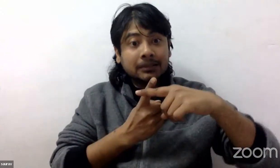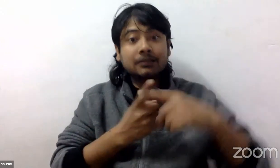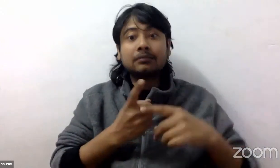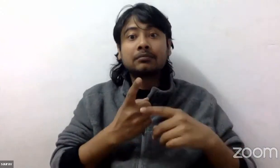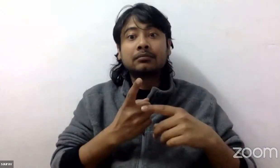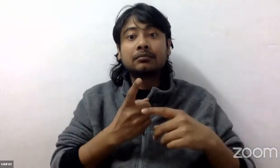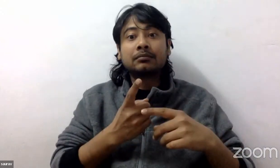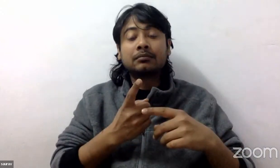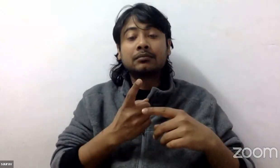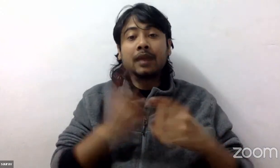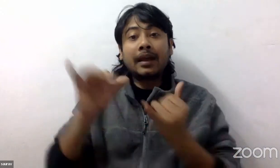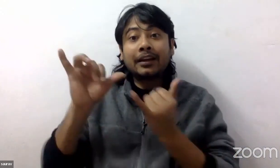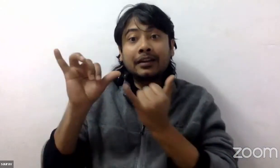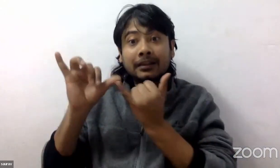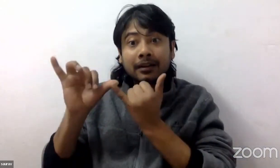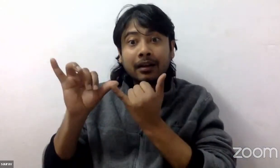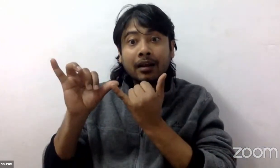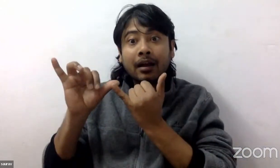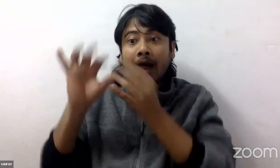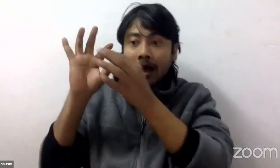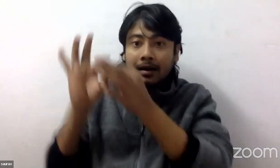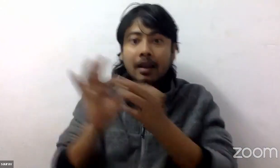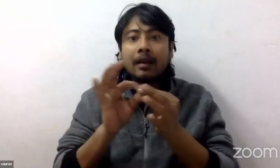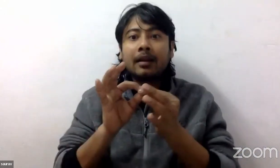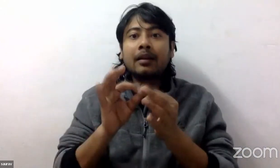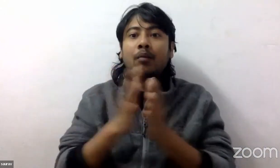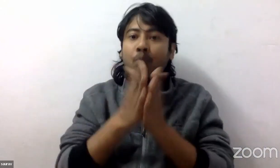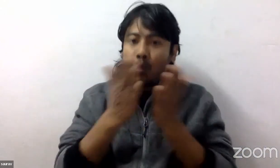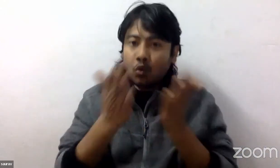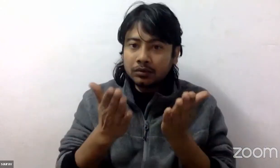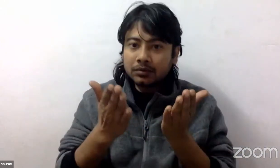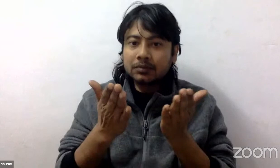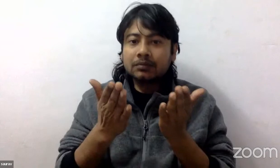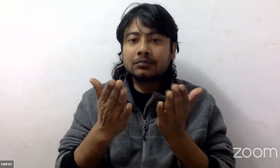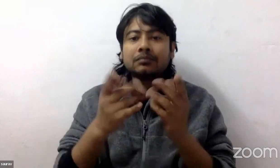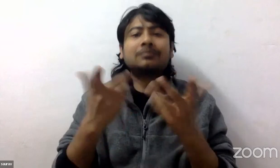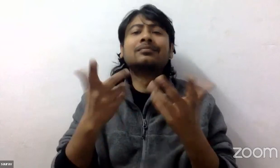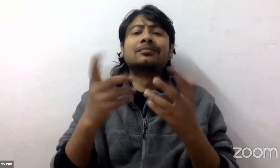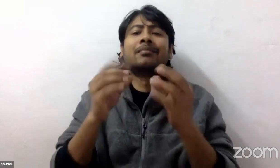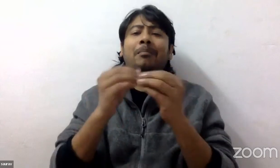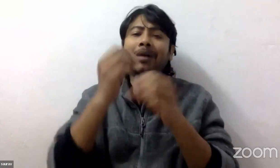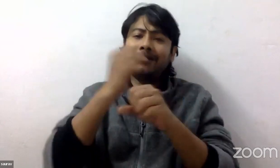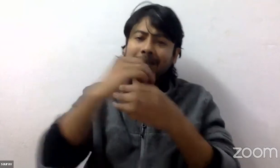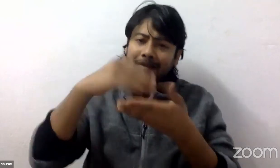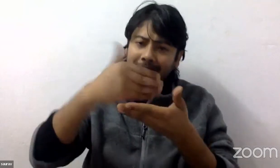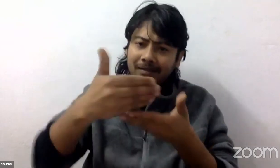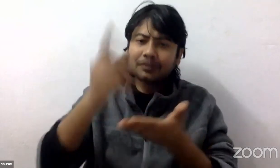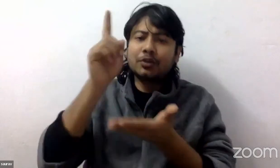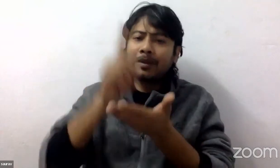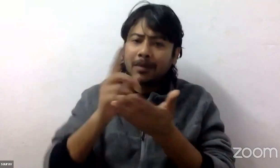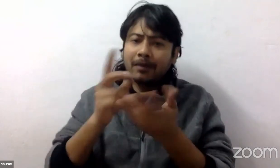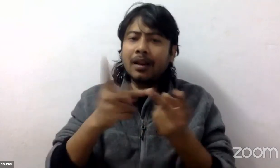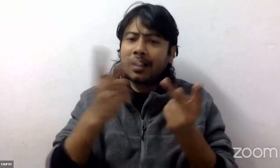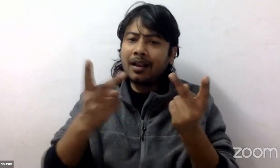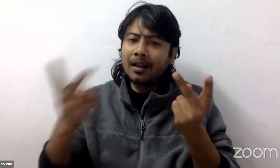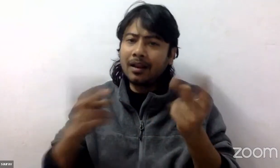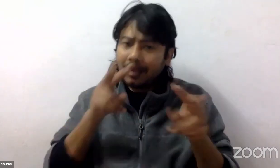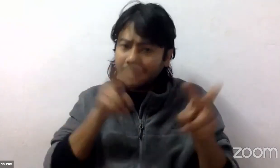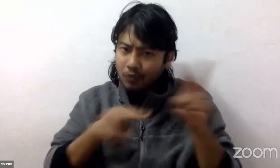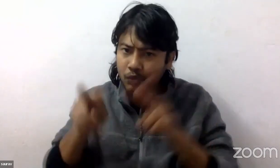Krishna gets pleased? Of course, by fasting. Then he likes it if you are chanting. So if you're chanting 2 rounds, try to